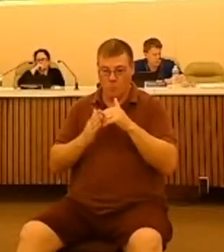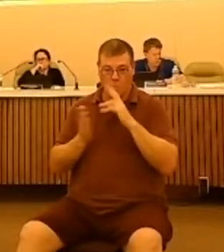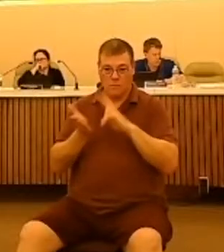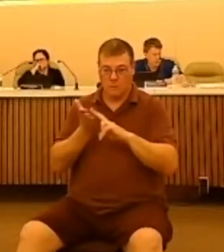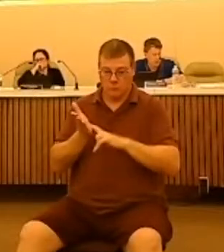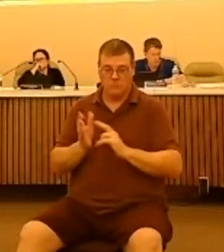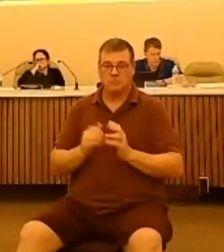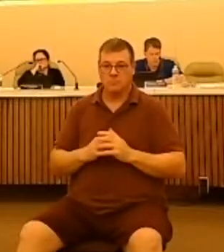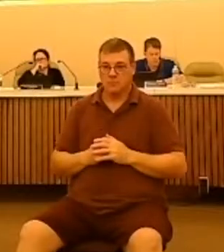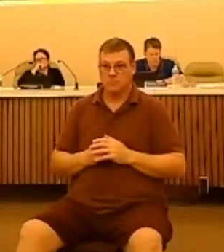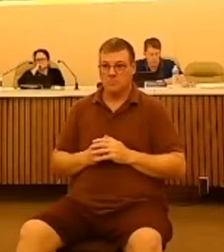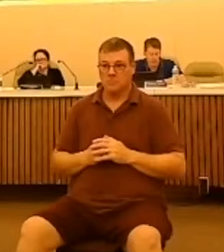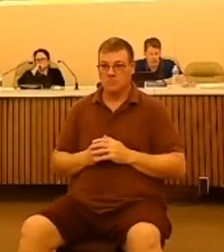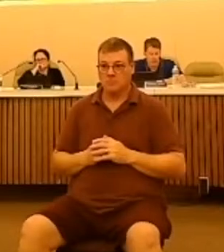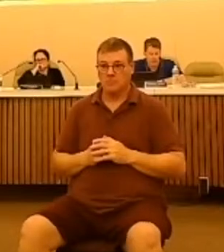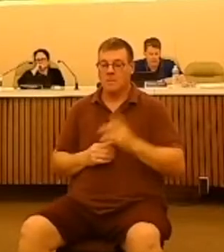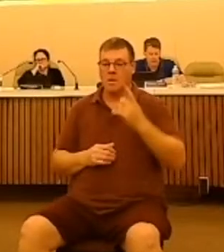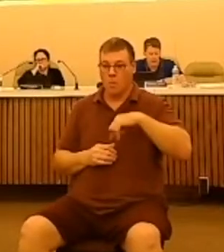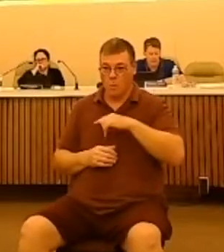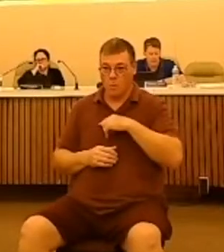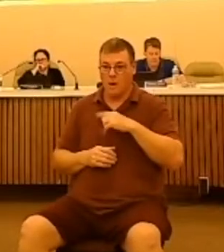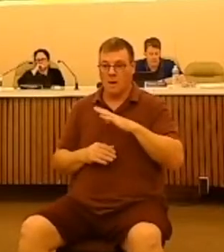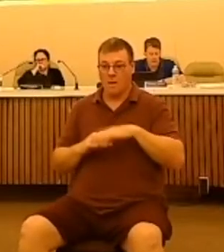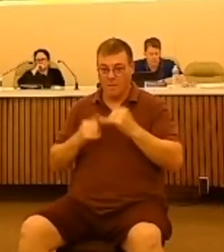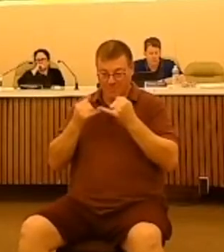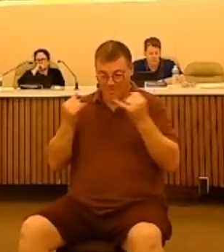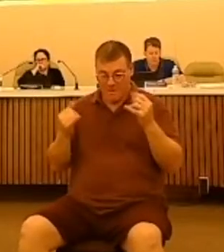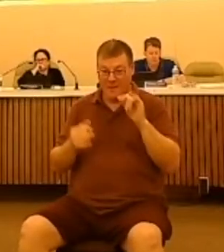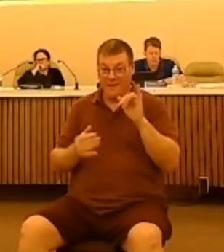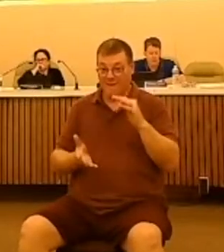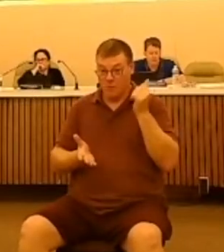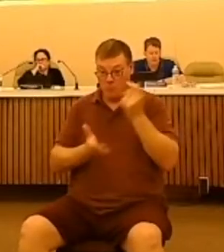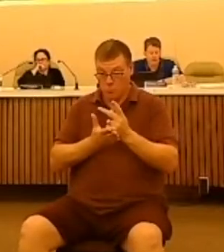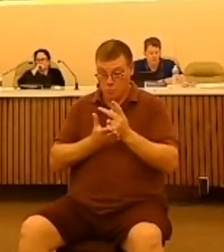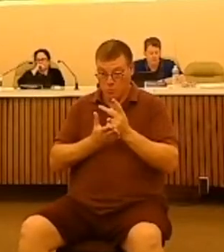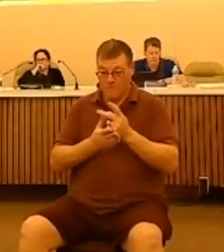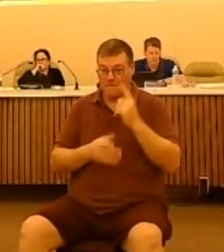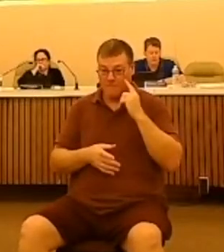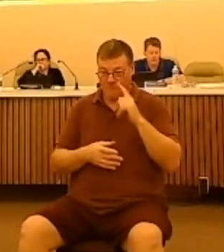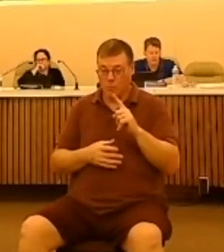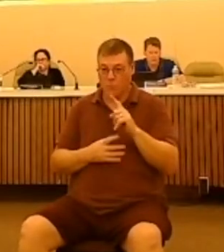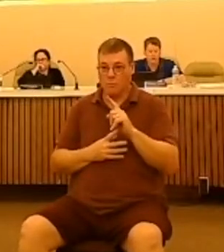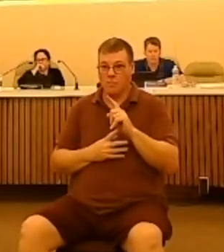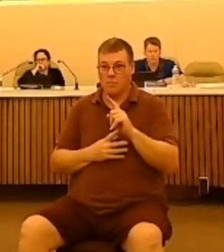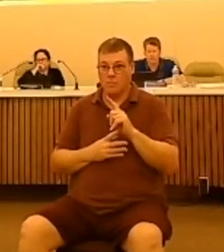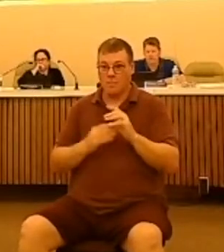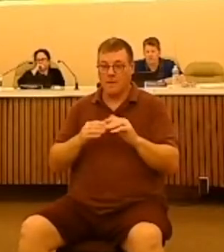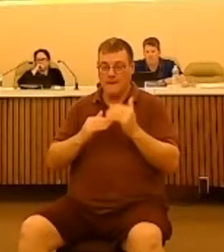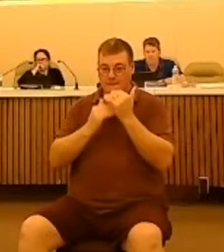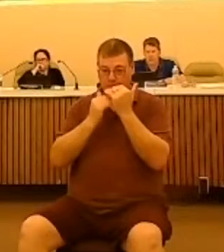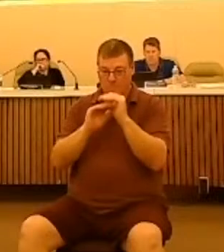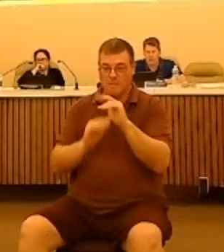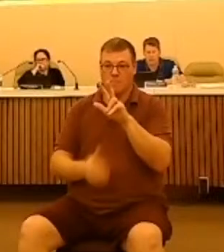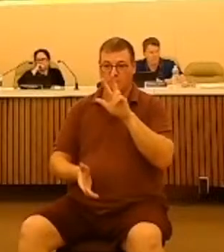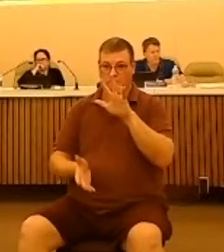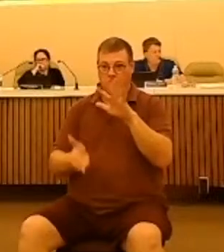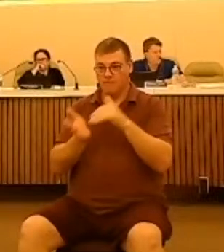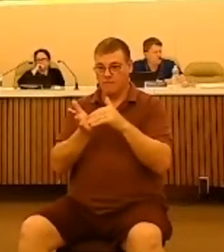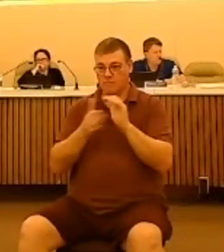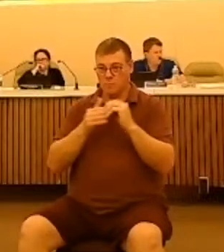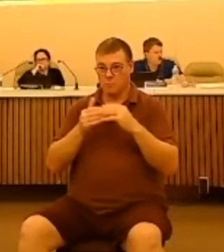So we are on the line. If we approve this, we are on the line for a minimum of